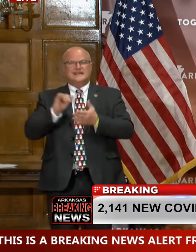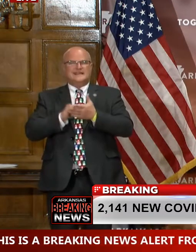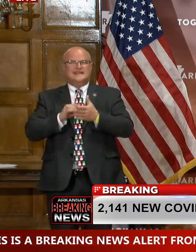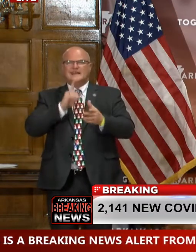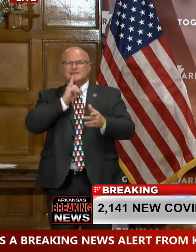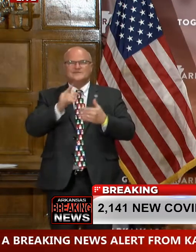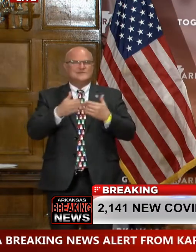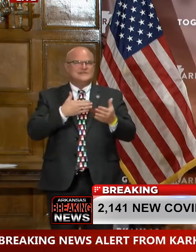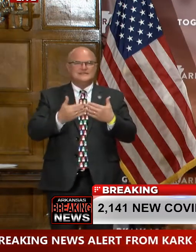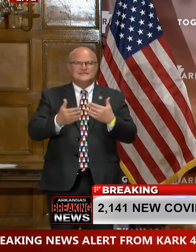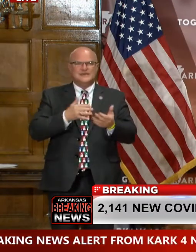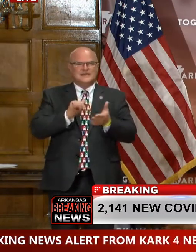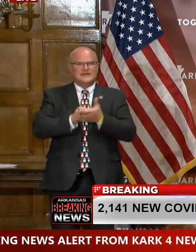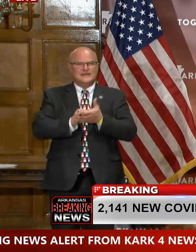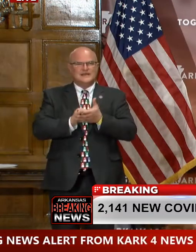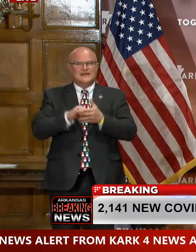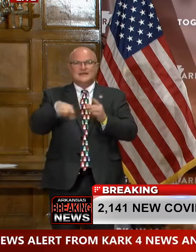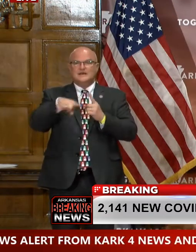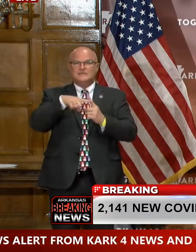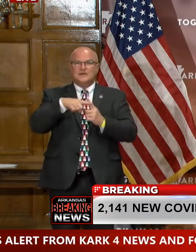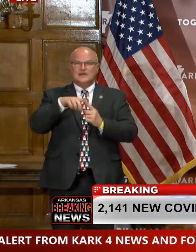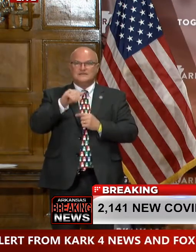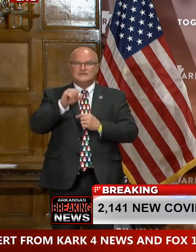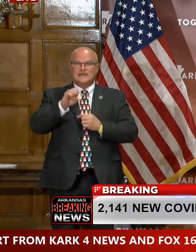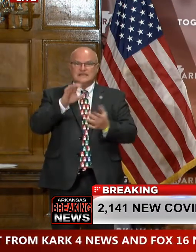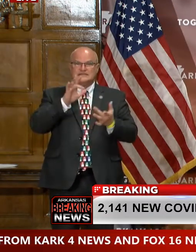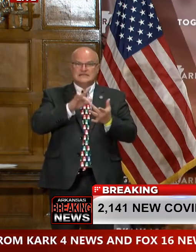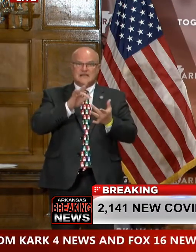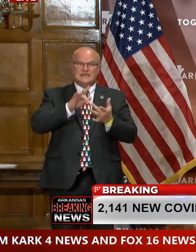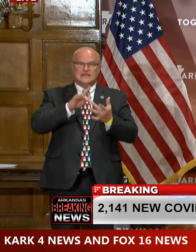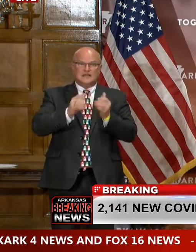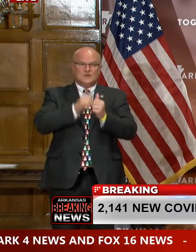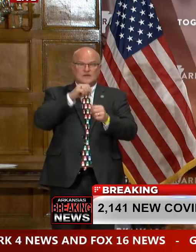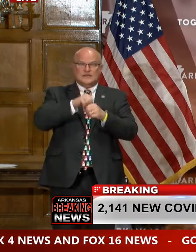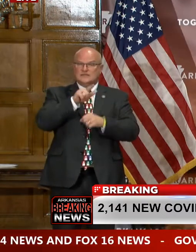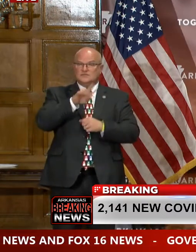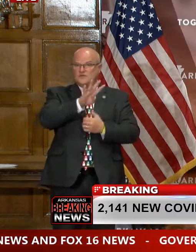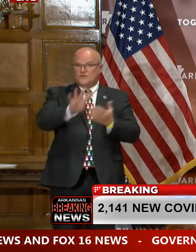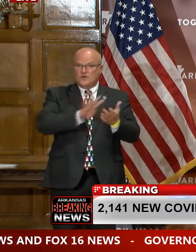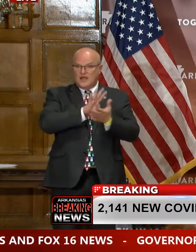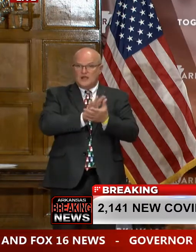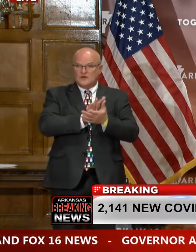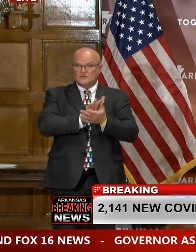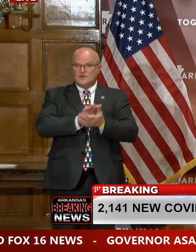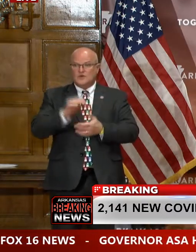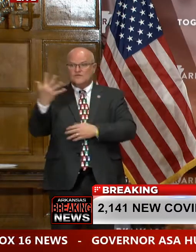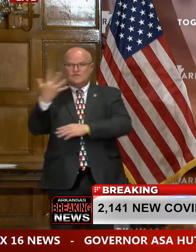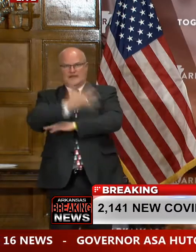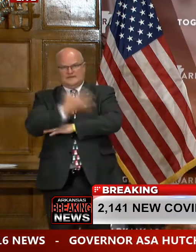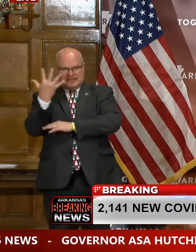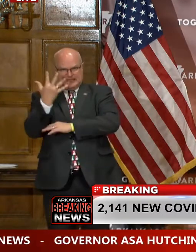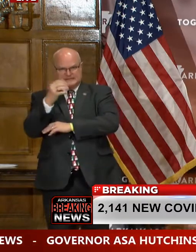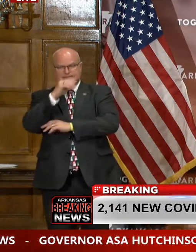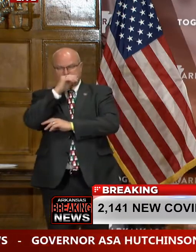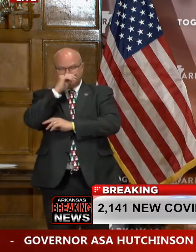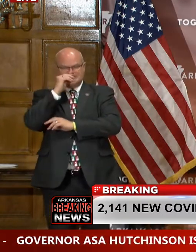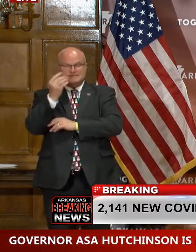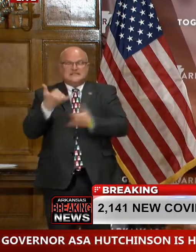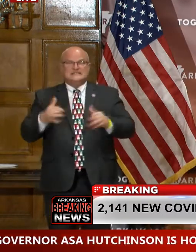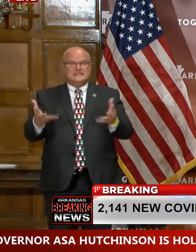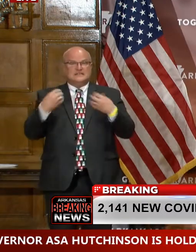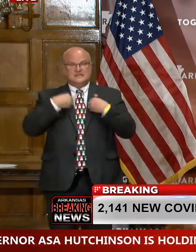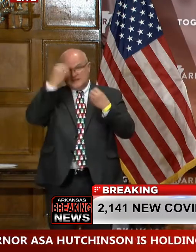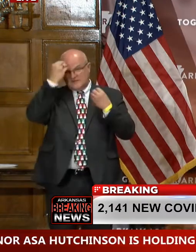whether the positive case is contacted within 24 hours or within 5 days. It still gives us